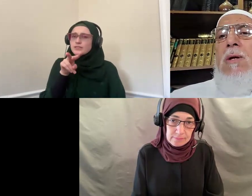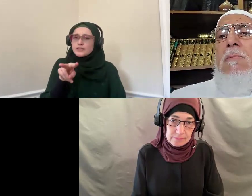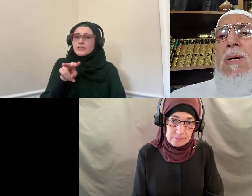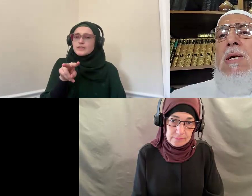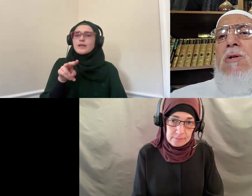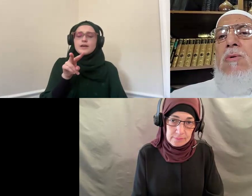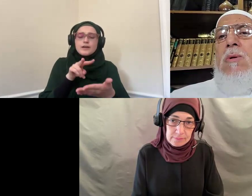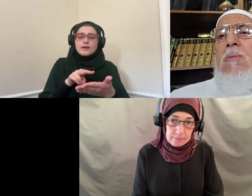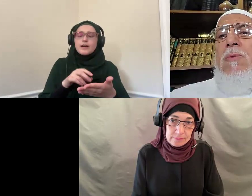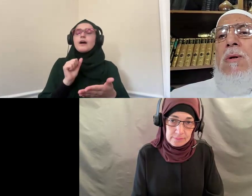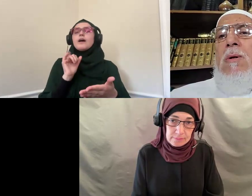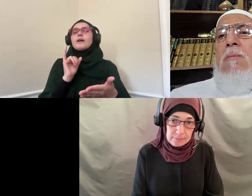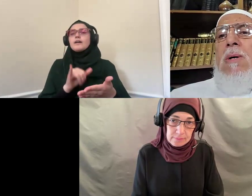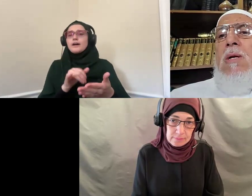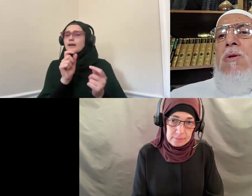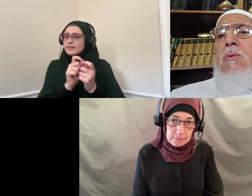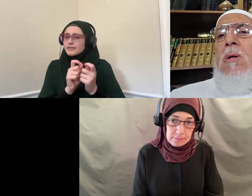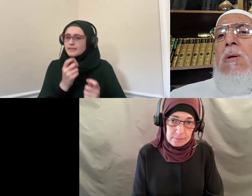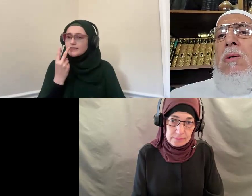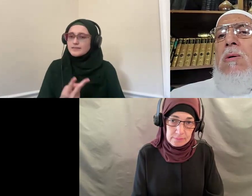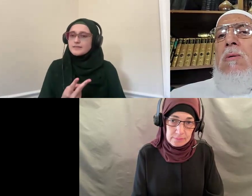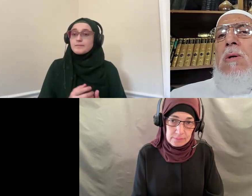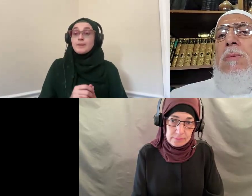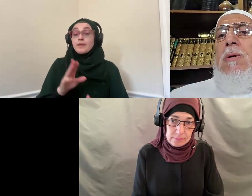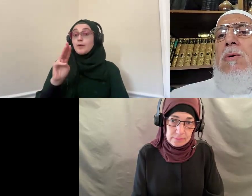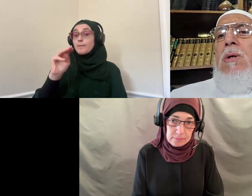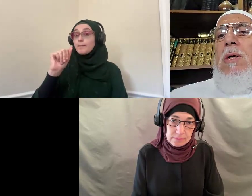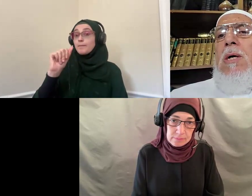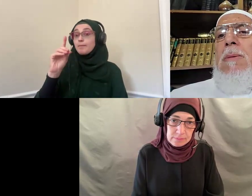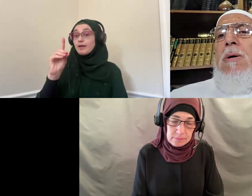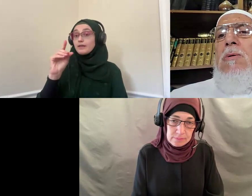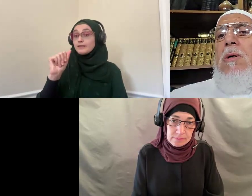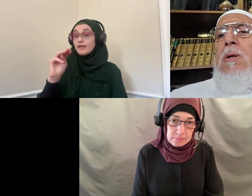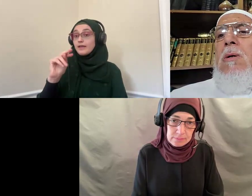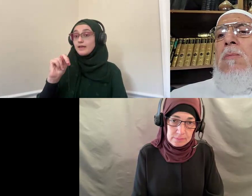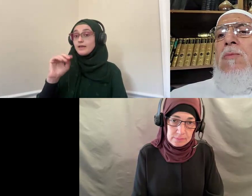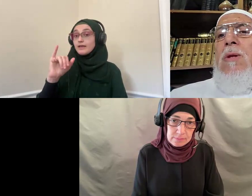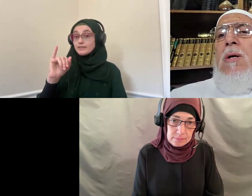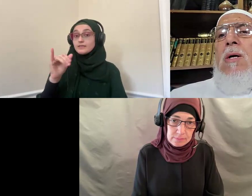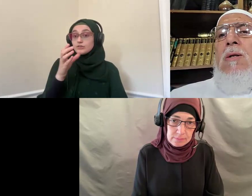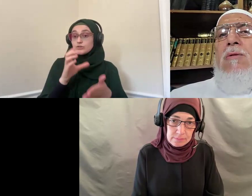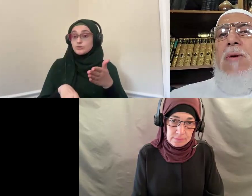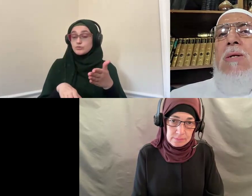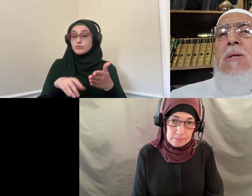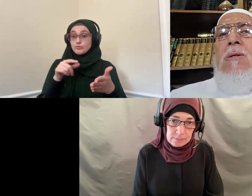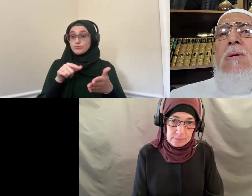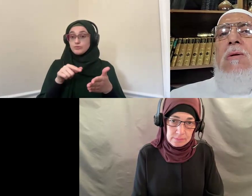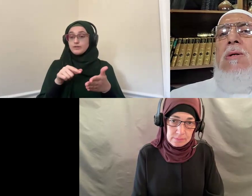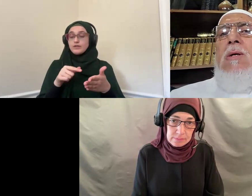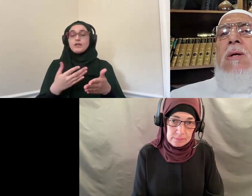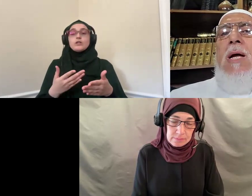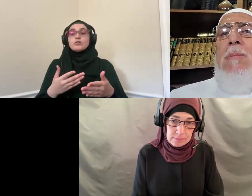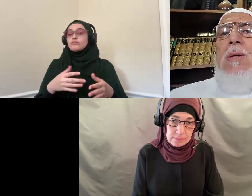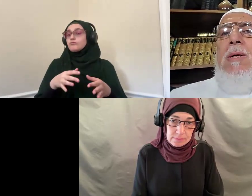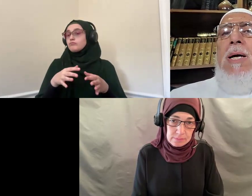of the Madani surah. Madani surah will be talking about current events,